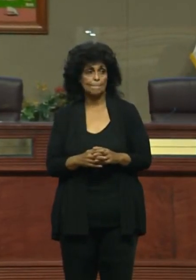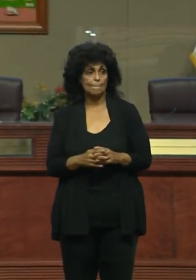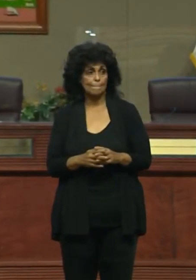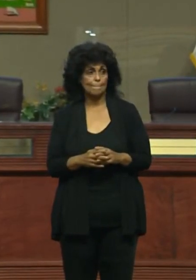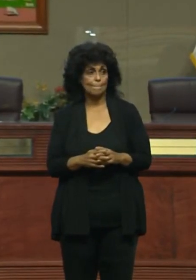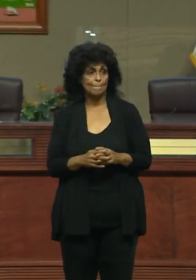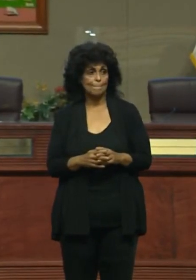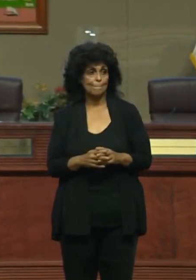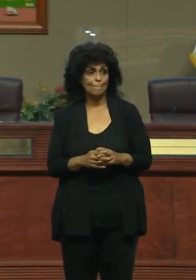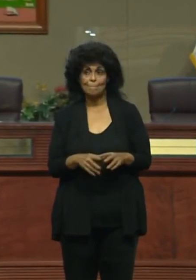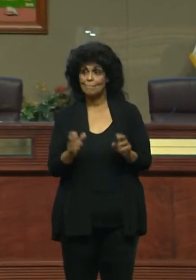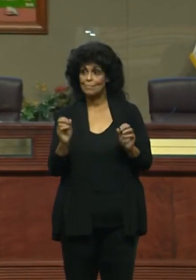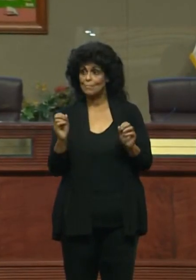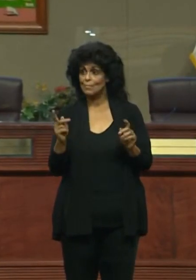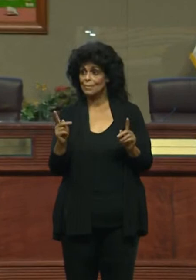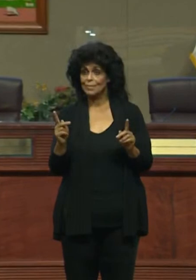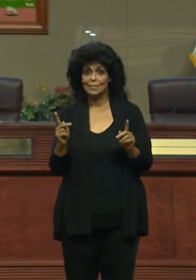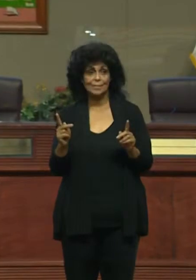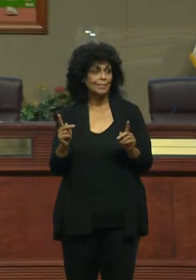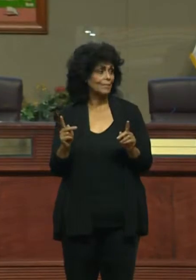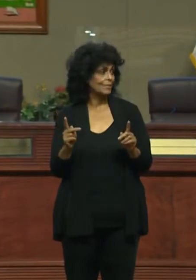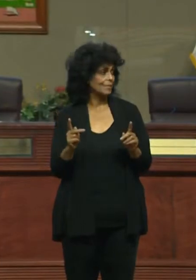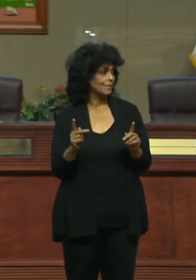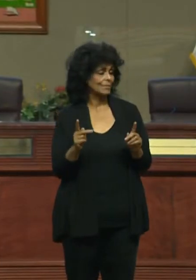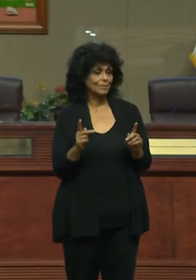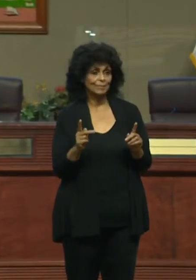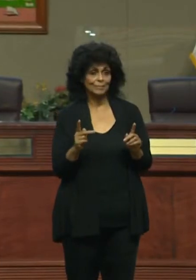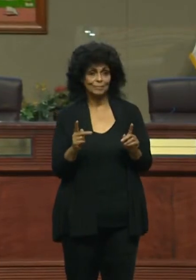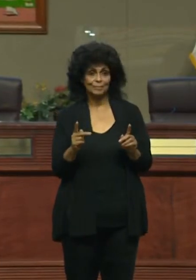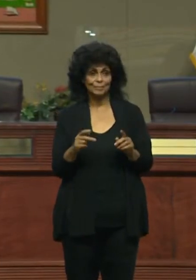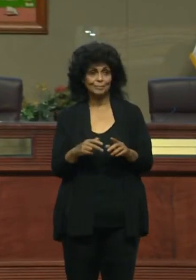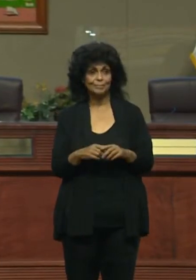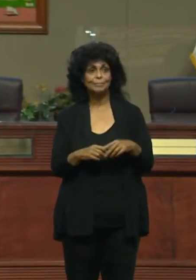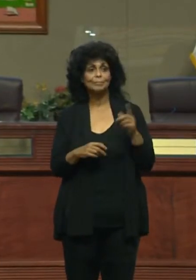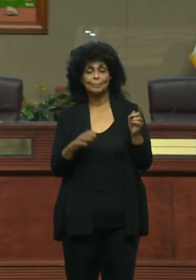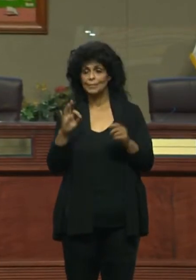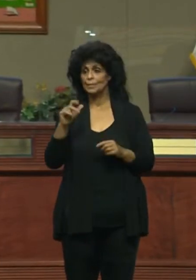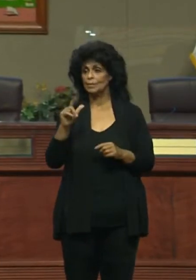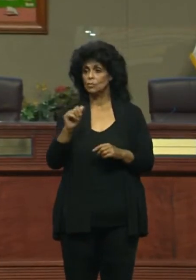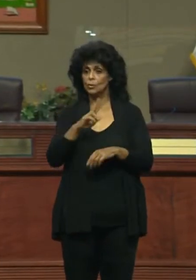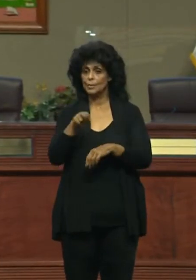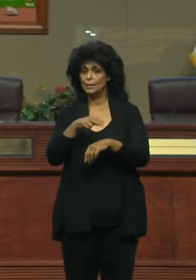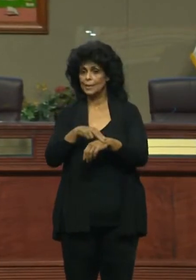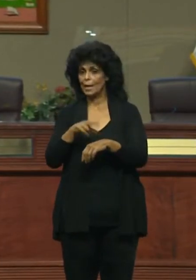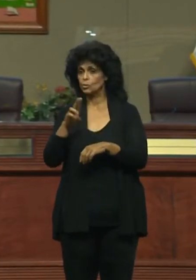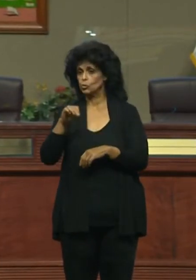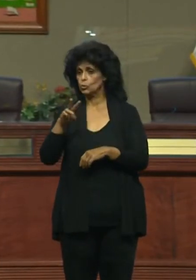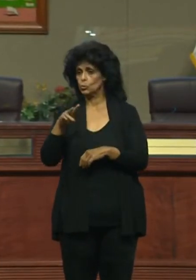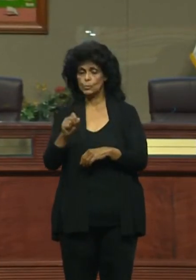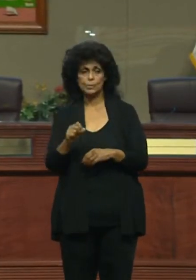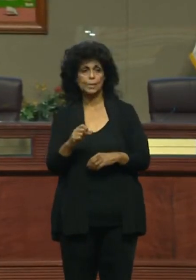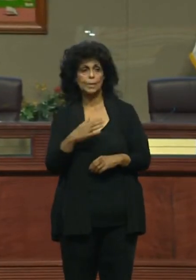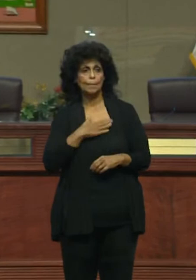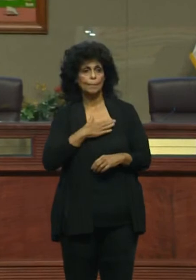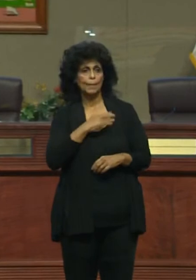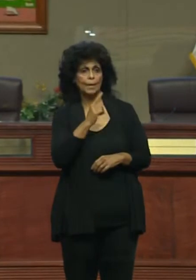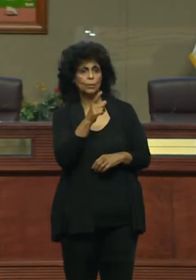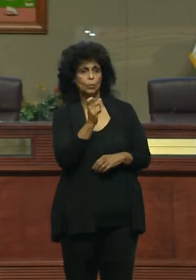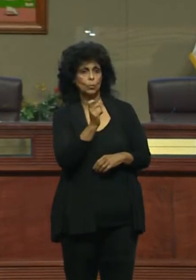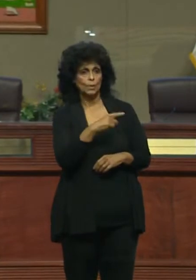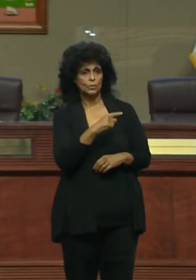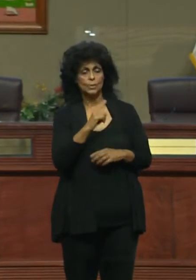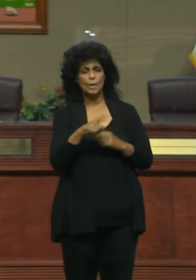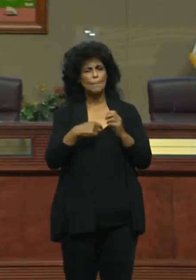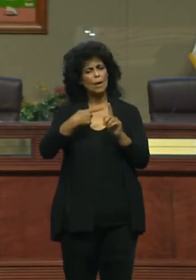that. Okay. Right here. This is Melissa Thomas with Florida National News. So my question is with regards to the